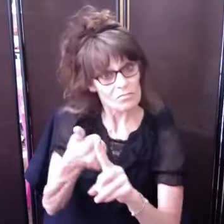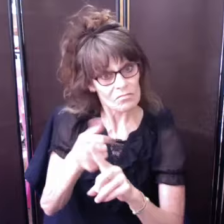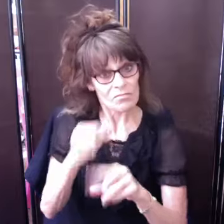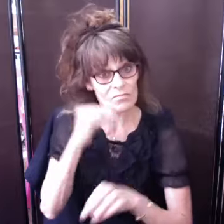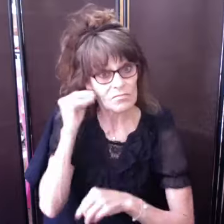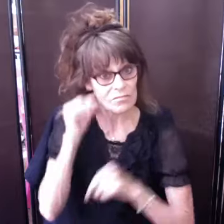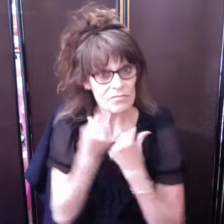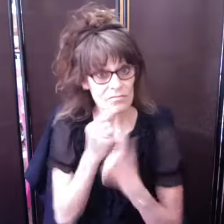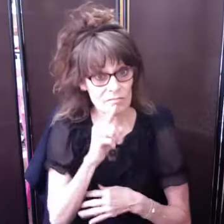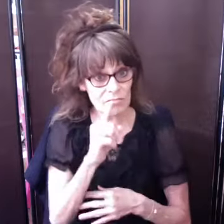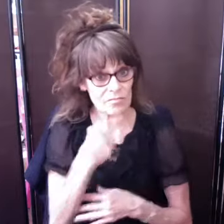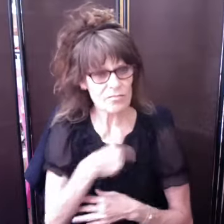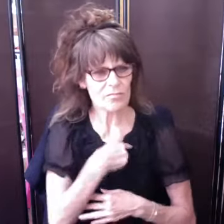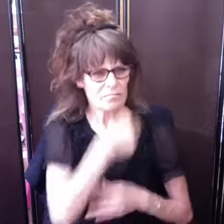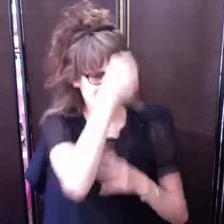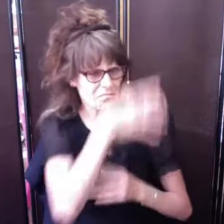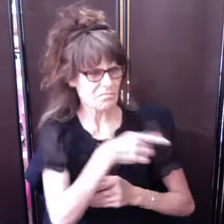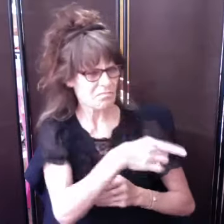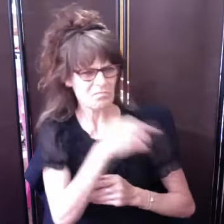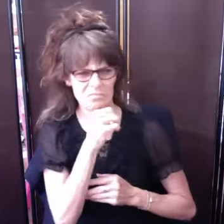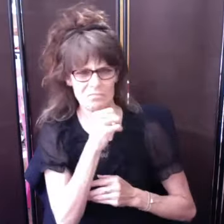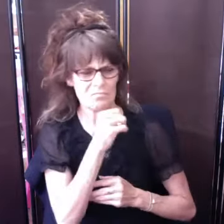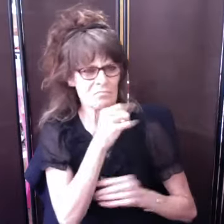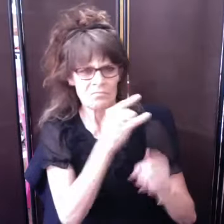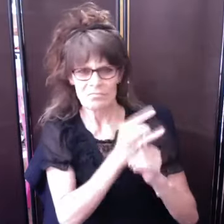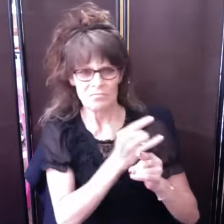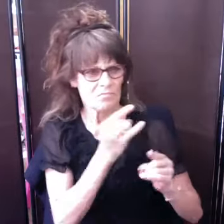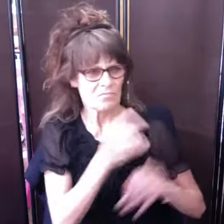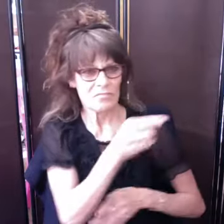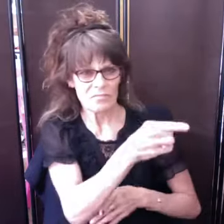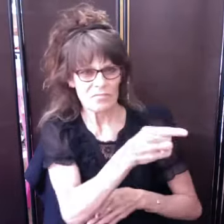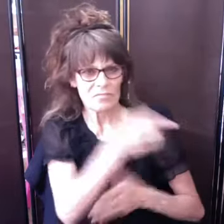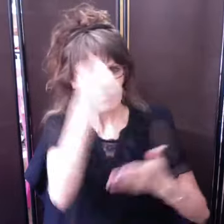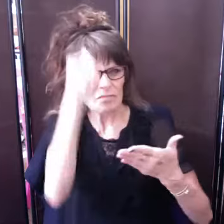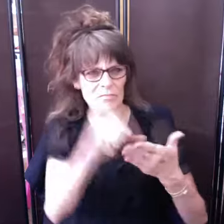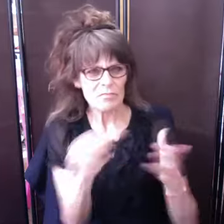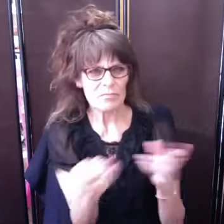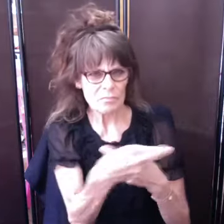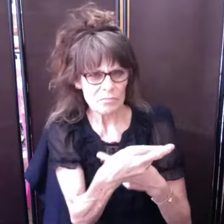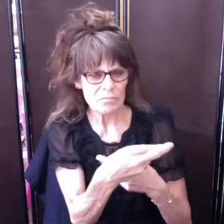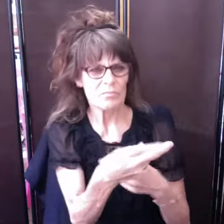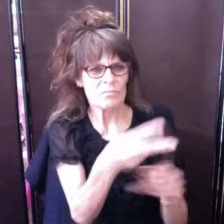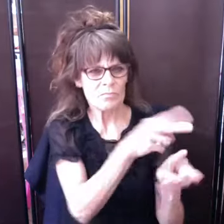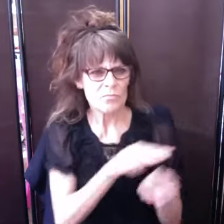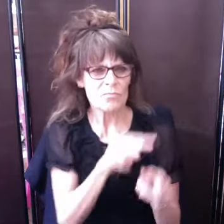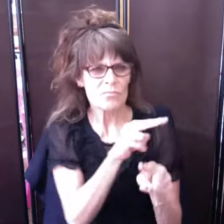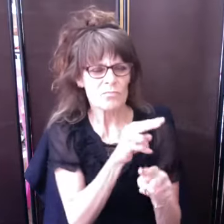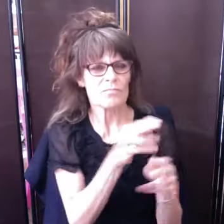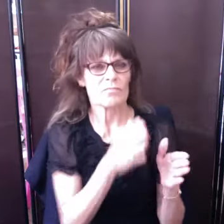We got a guy that's not alcoholic that's our mailroom supervisor. And so after COVID hit New York City, they figured